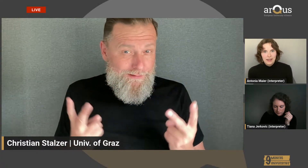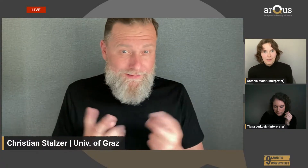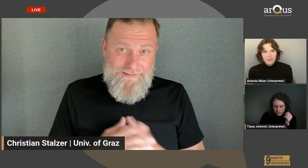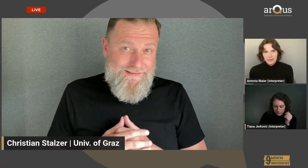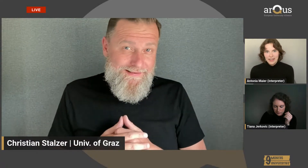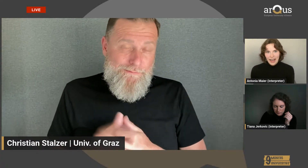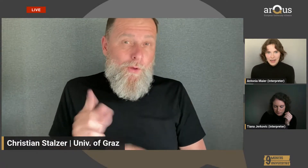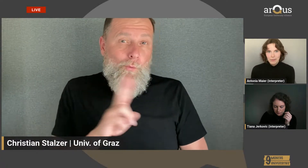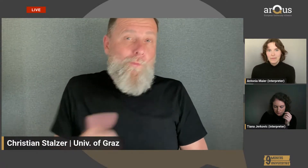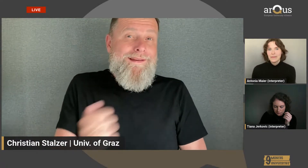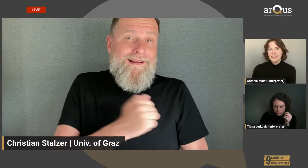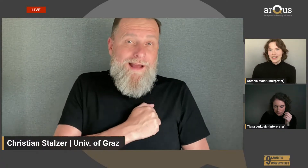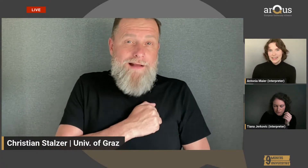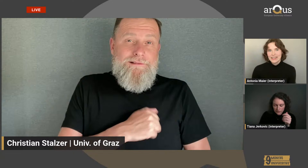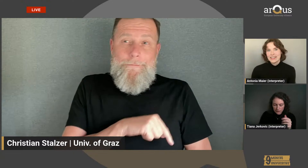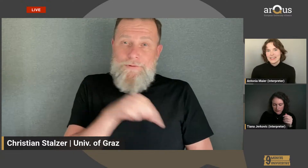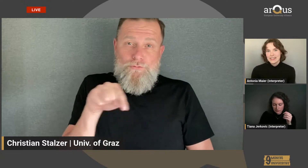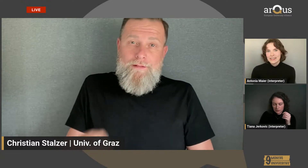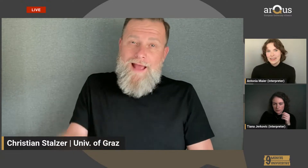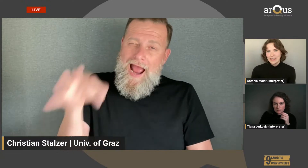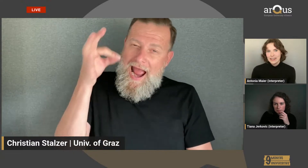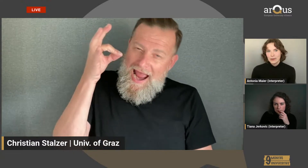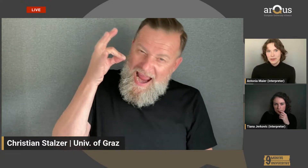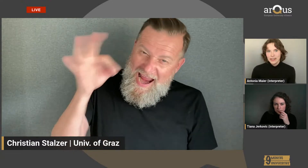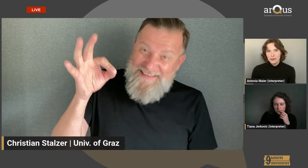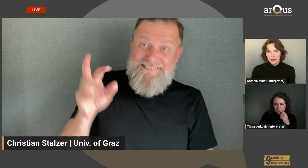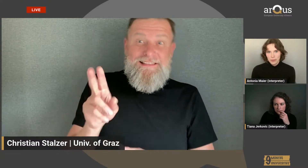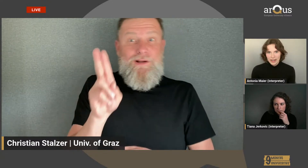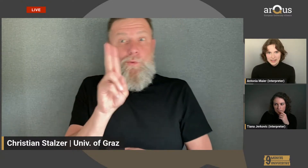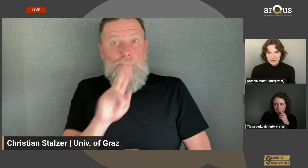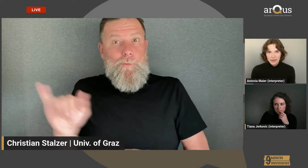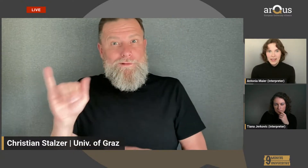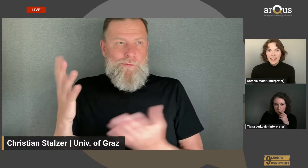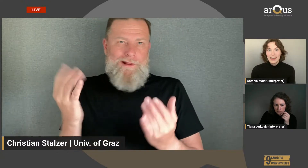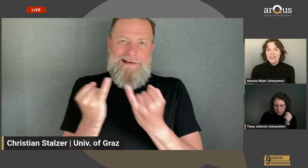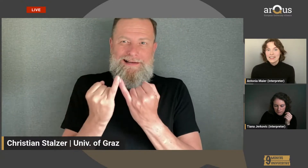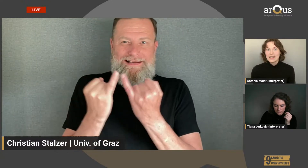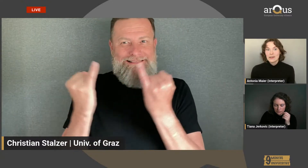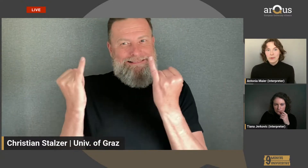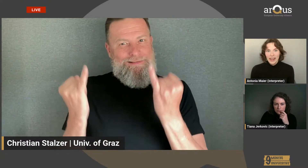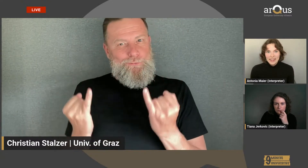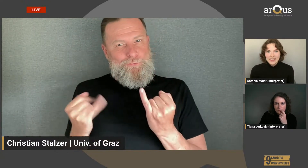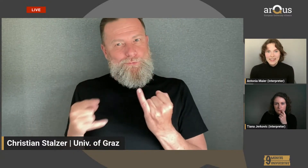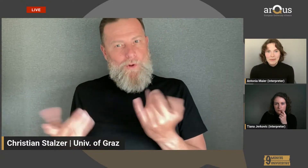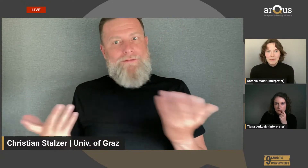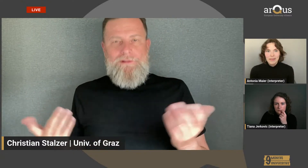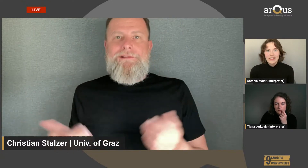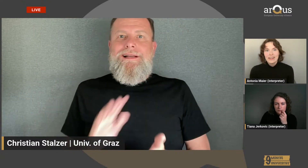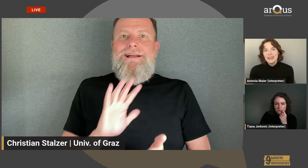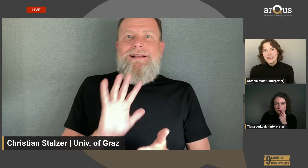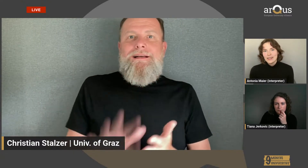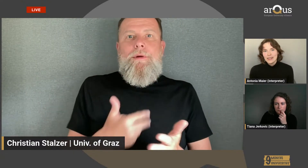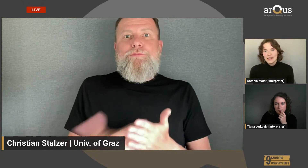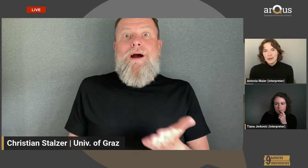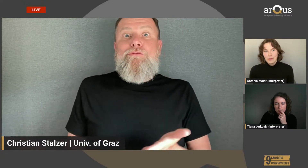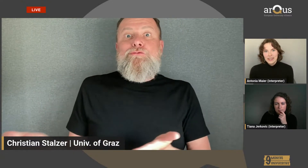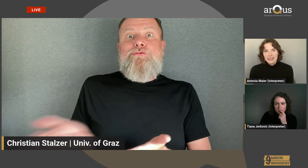first time that this degree took place. And this is quite an